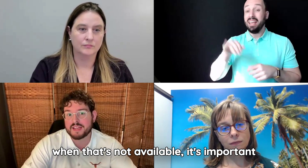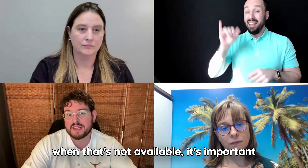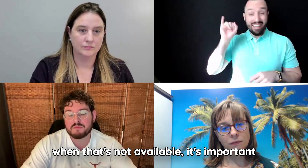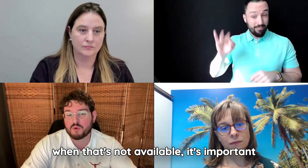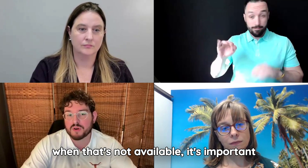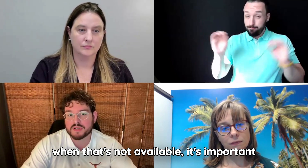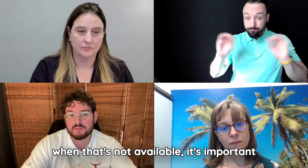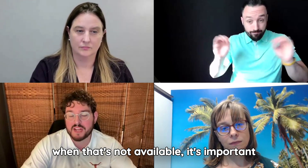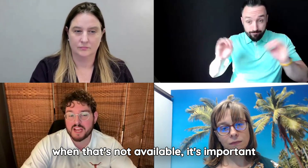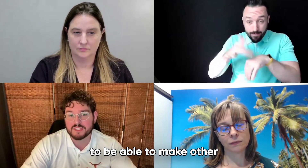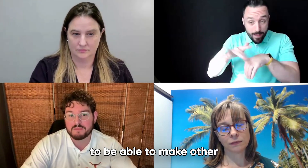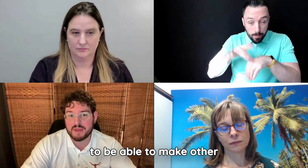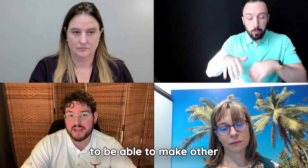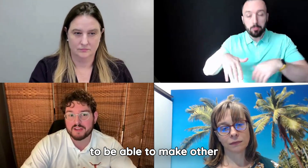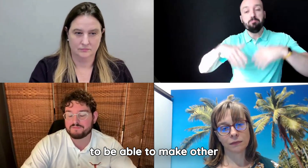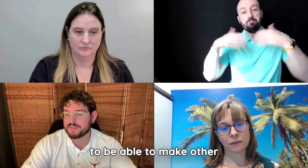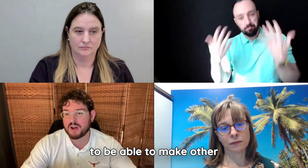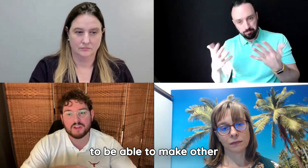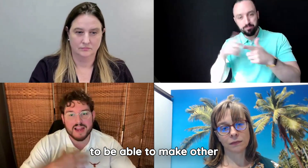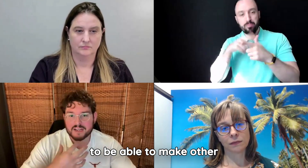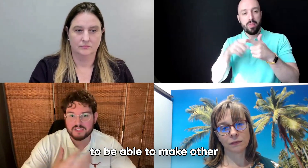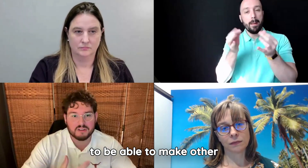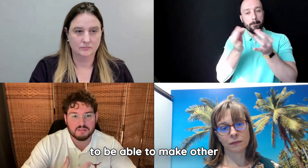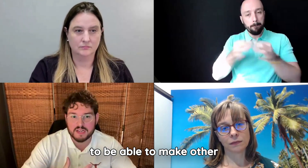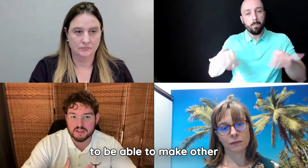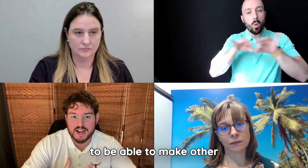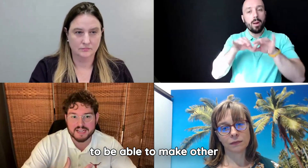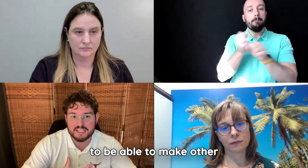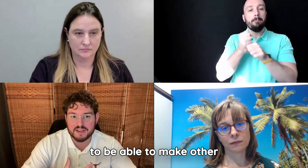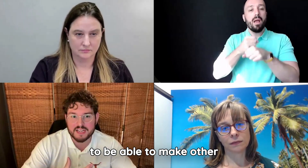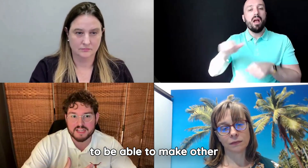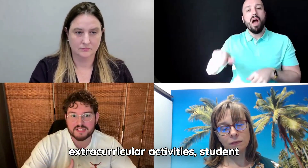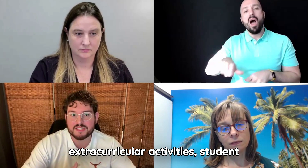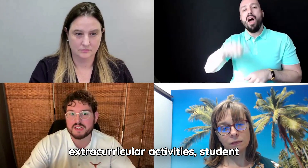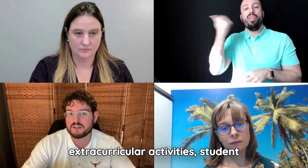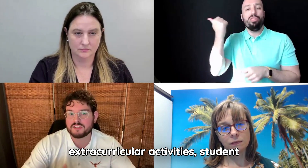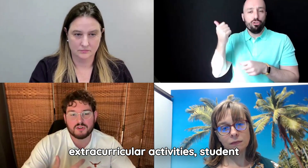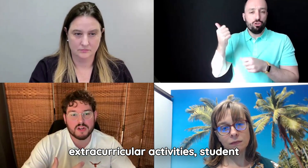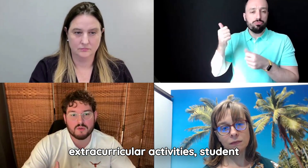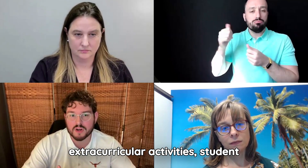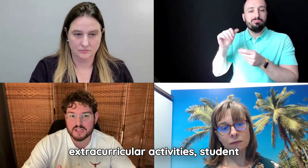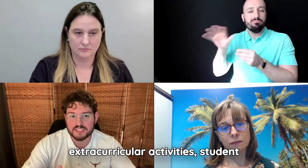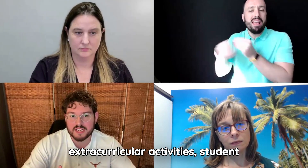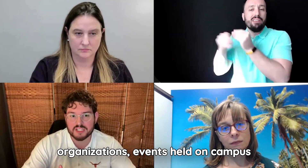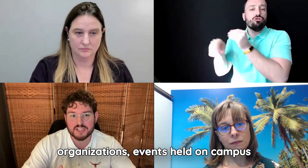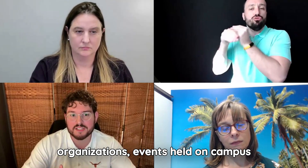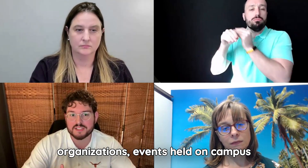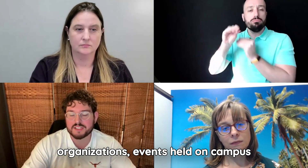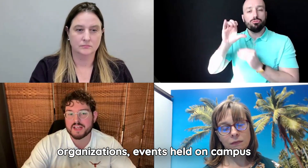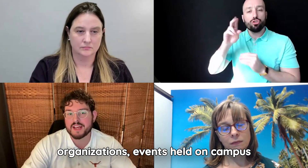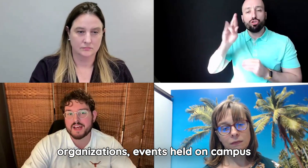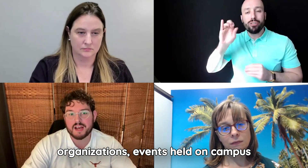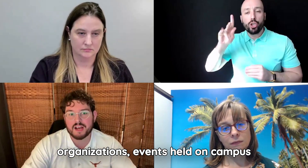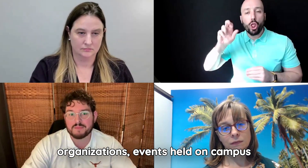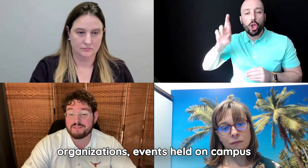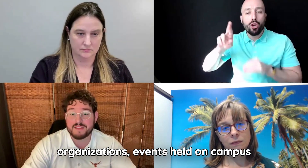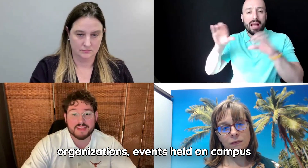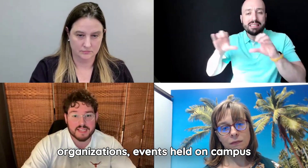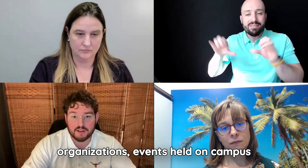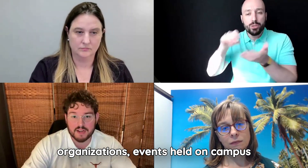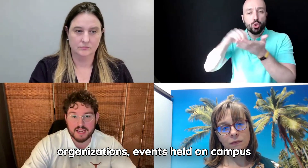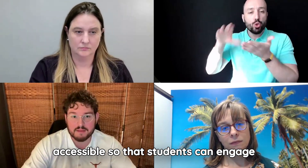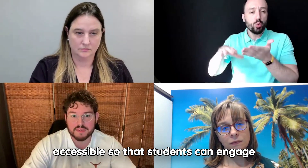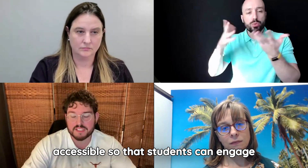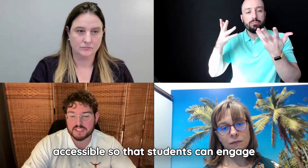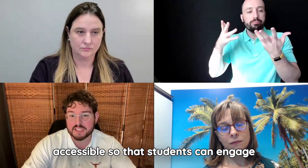available, it's important to be able to make other extracurricular activities, student organizations,